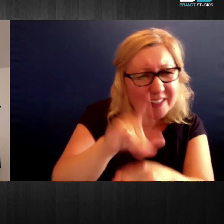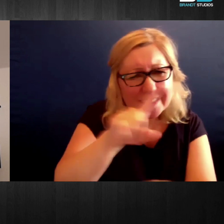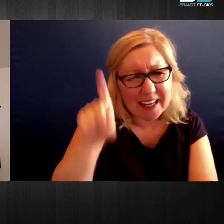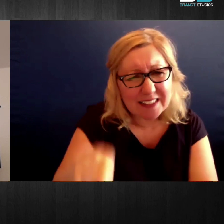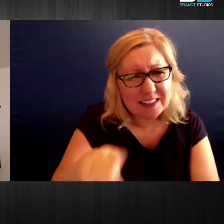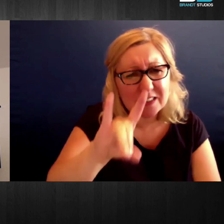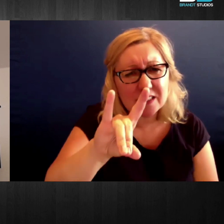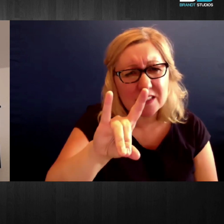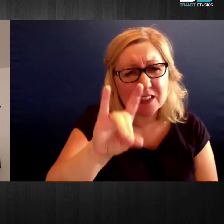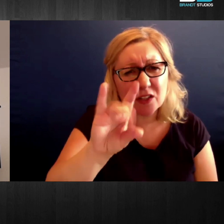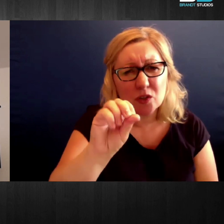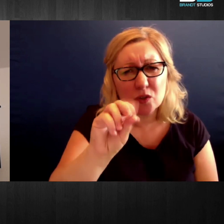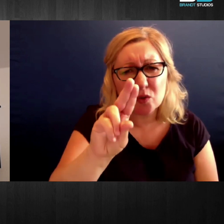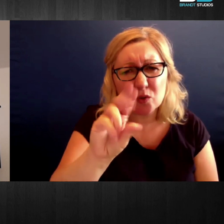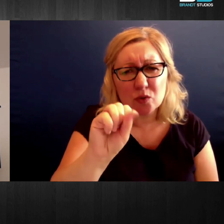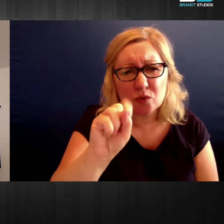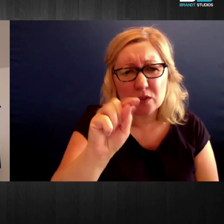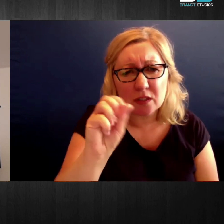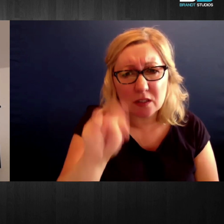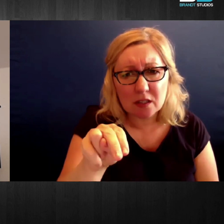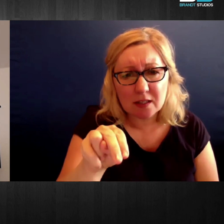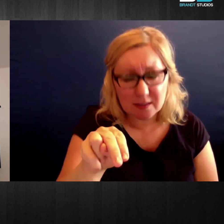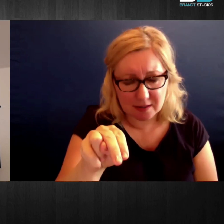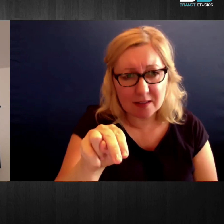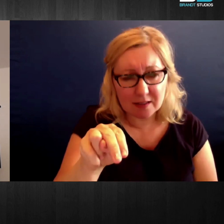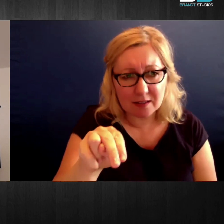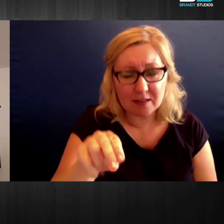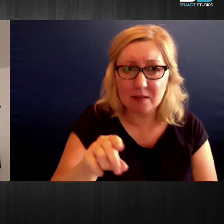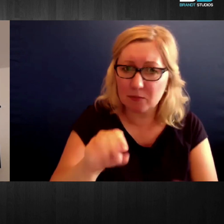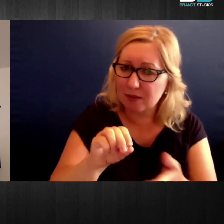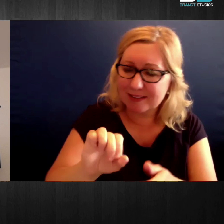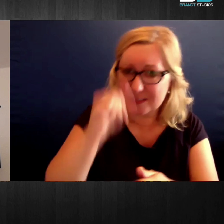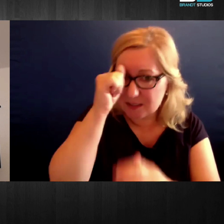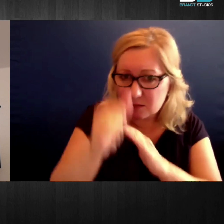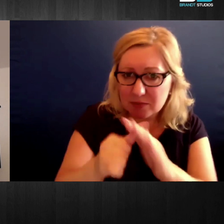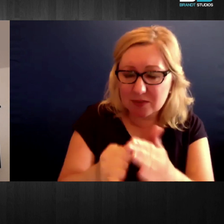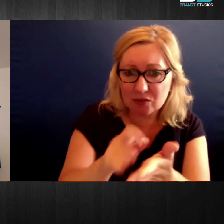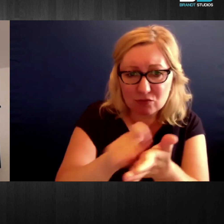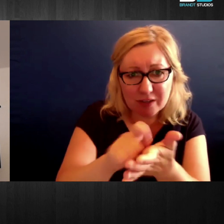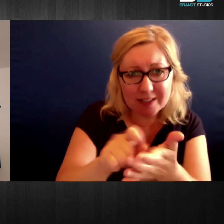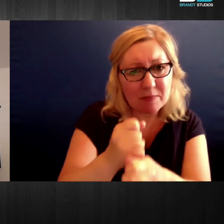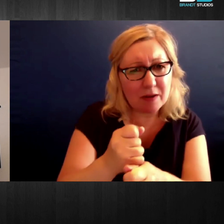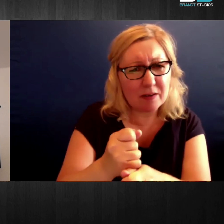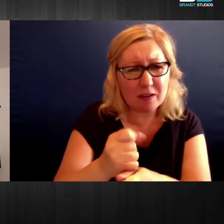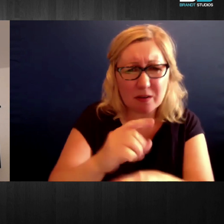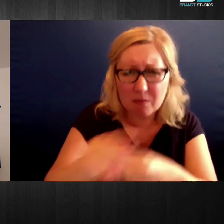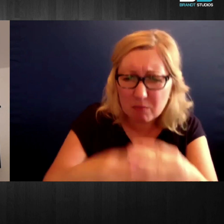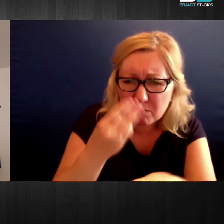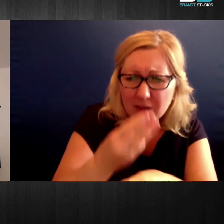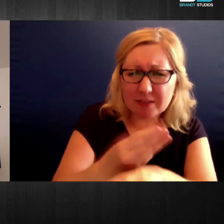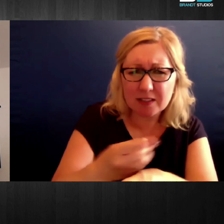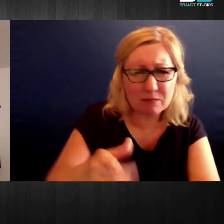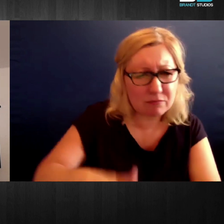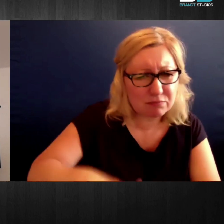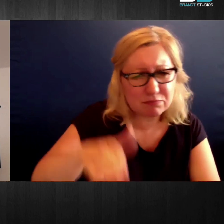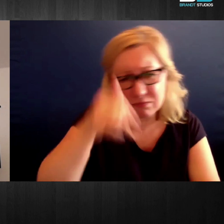political issues. And you wouldn't expect that, from the mainstream rap we hear today. But it just shows that it can take so many shapes